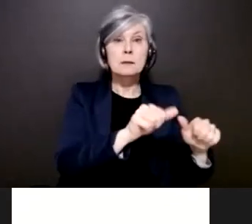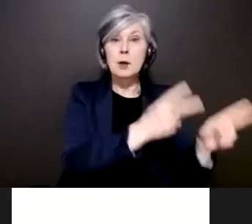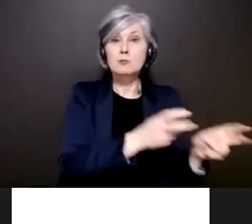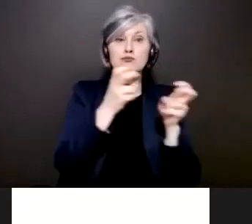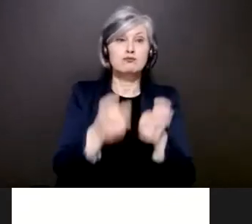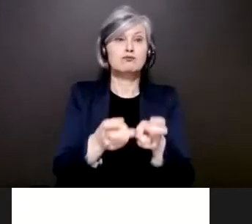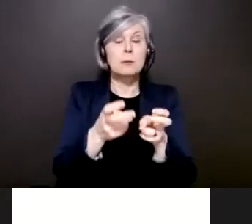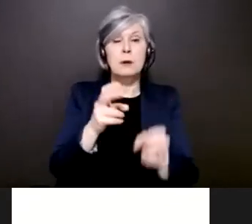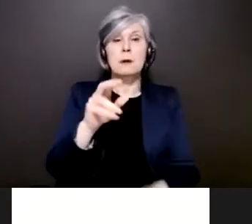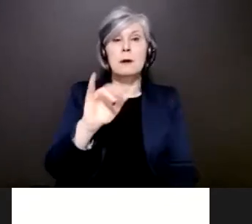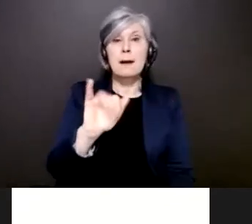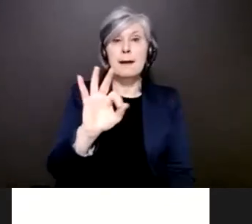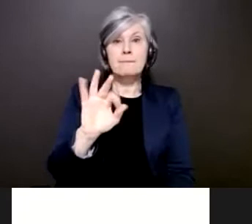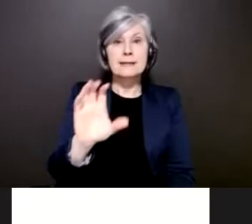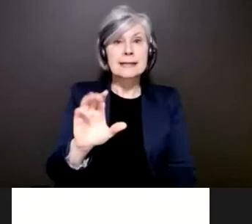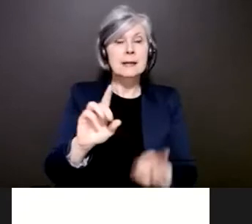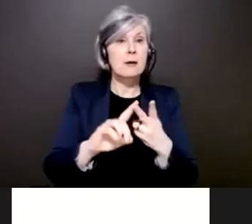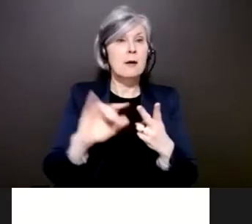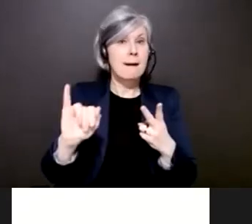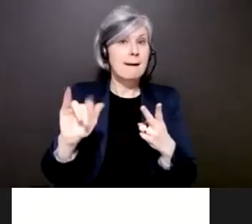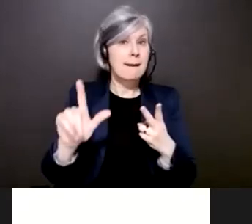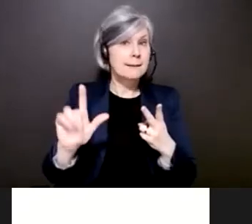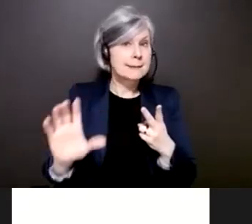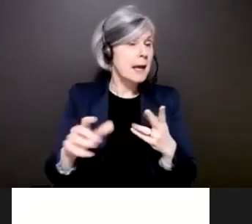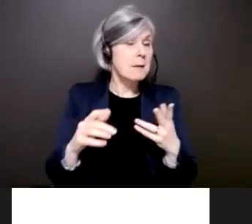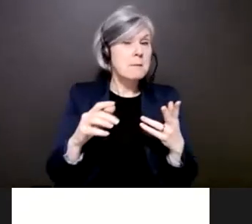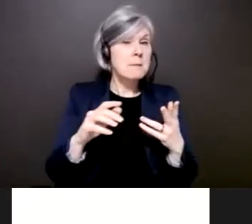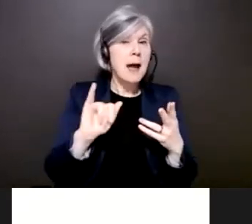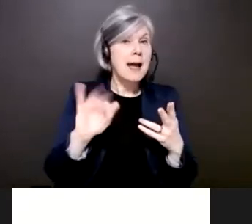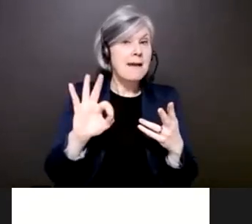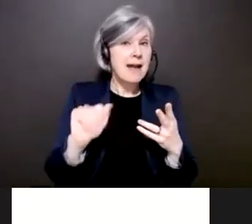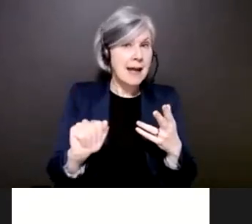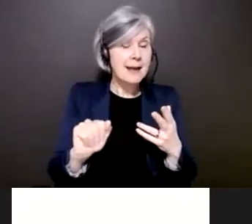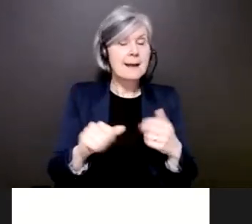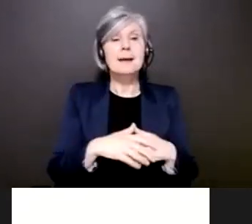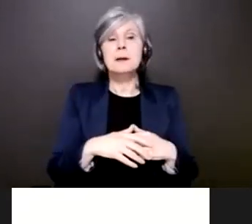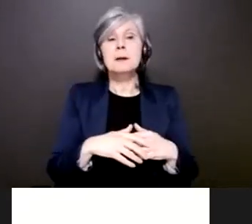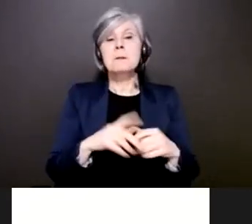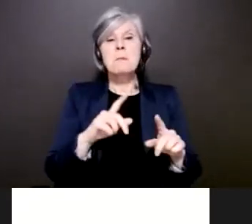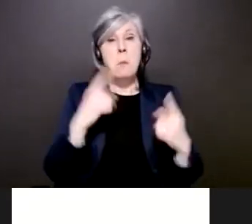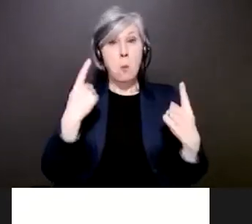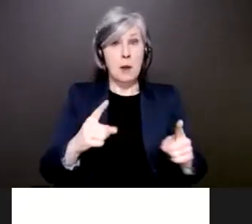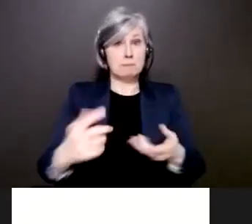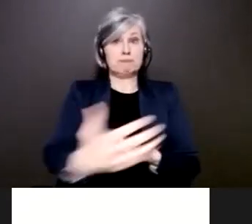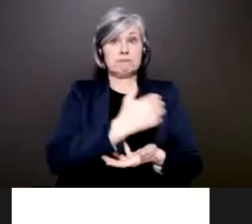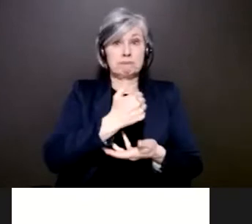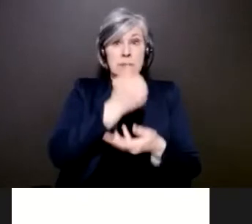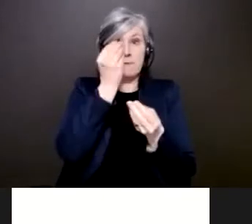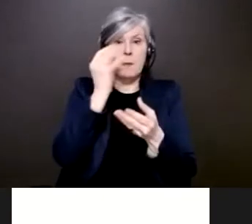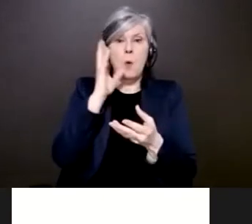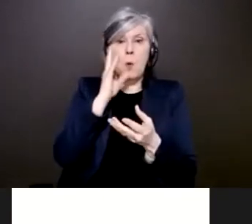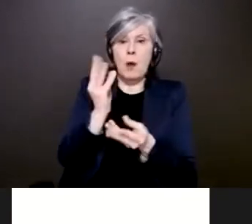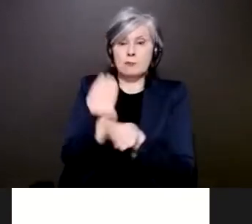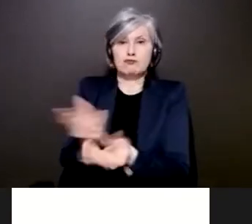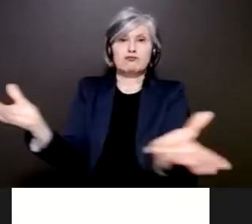information, we will be sharing that with our colleagues to give that information, and we will be sharing your contact information